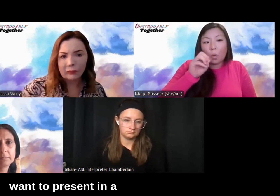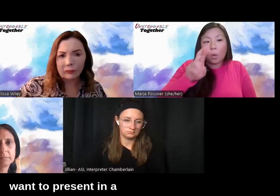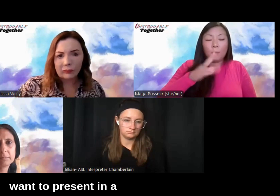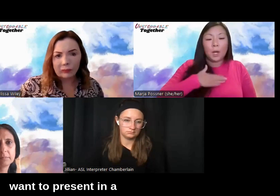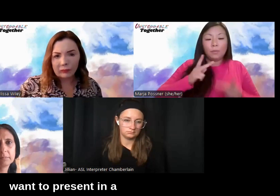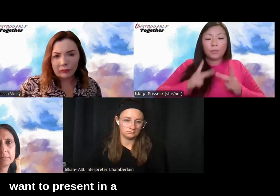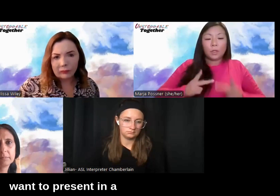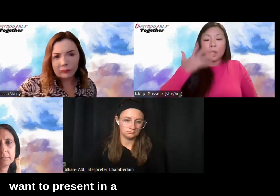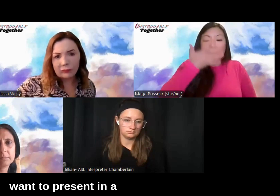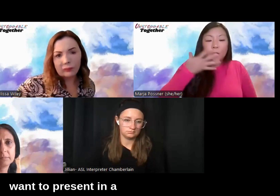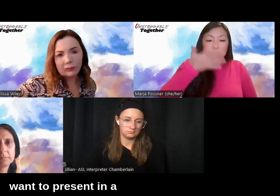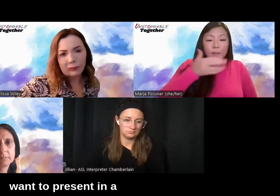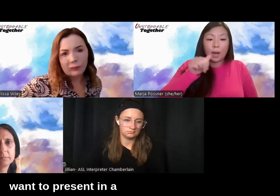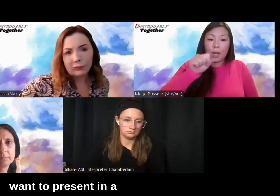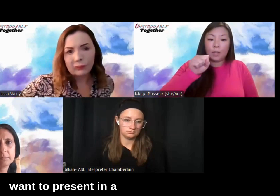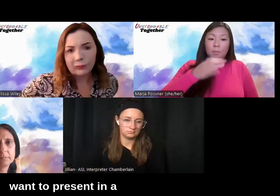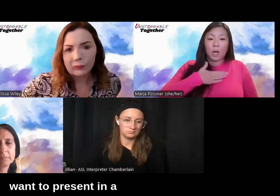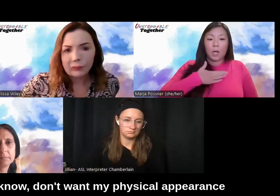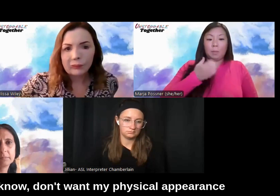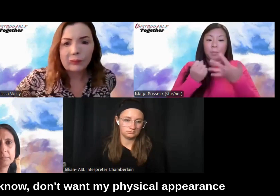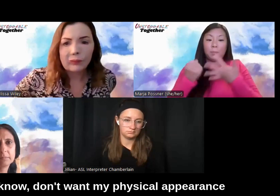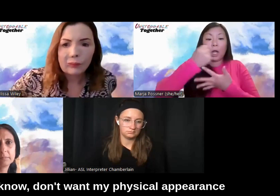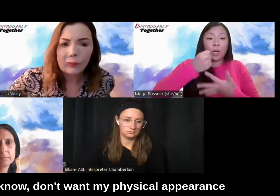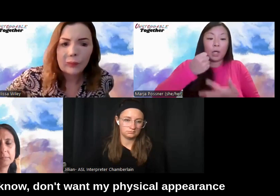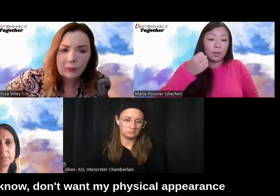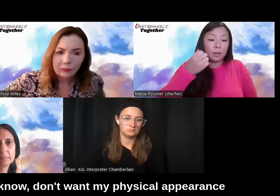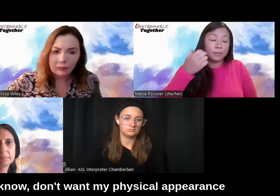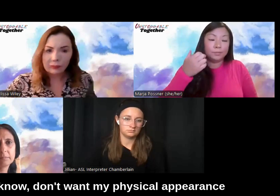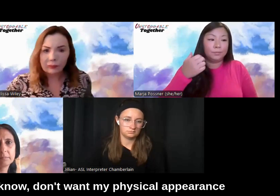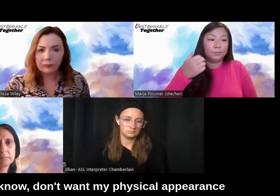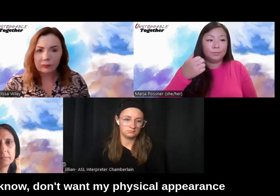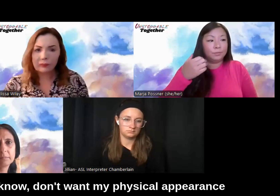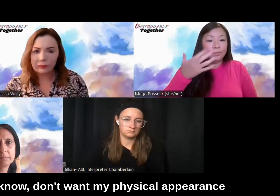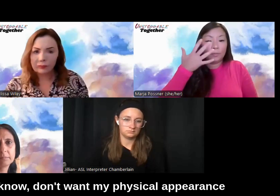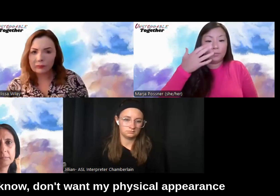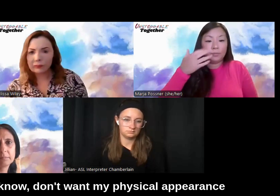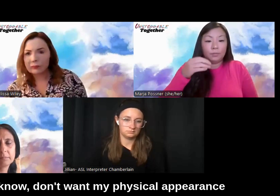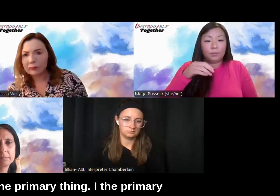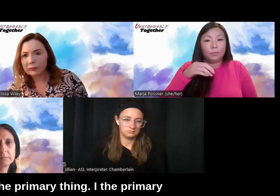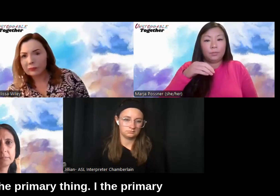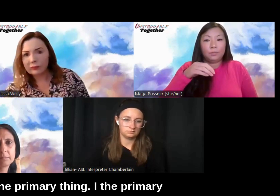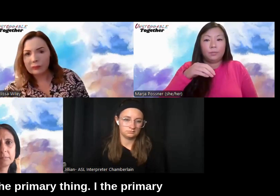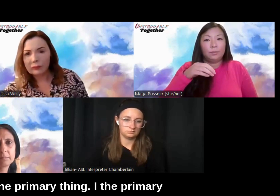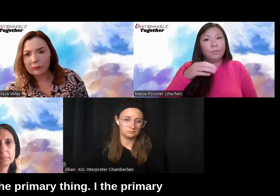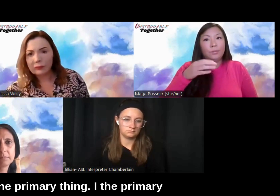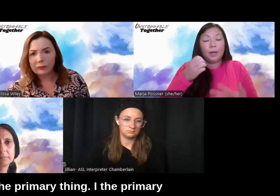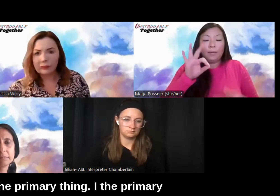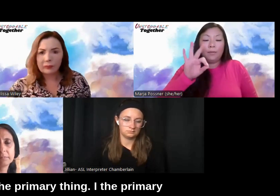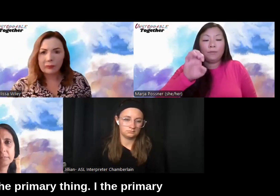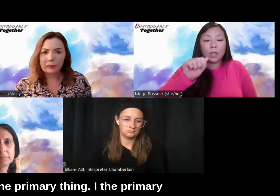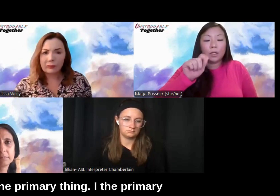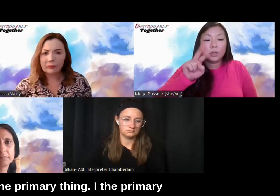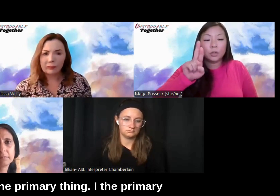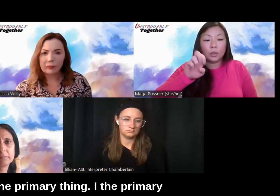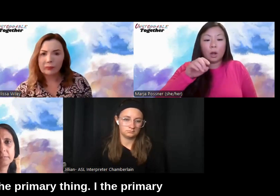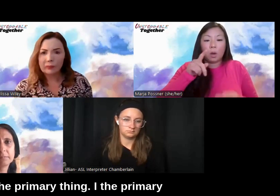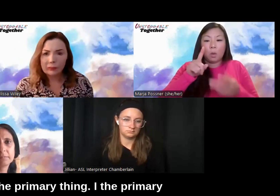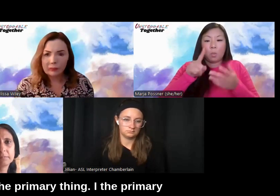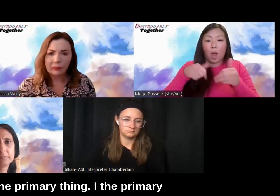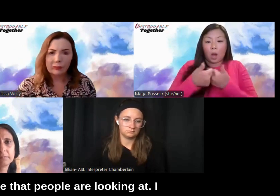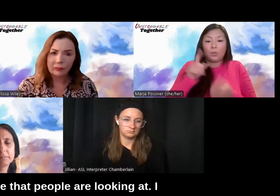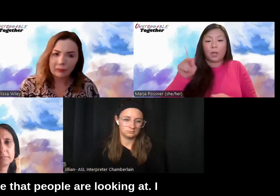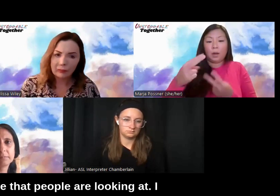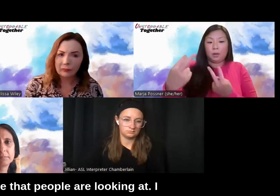want to present in a specific way. I don't want my physical or my appearance to be the primary thing